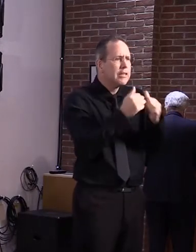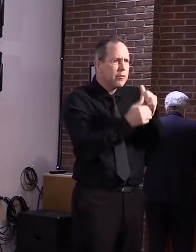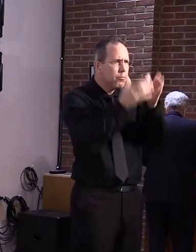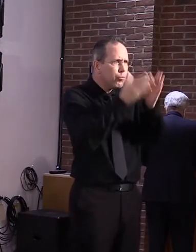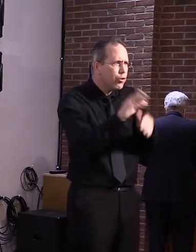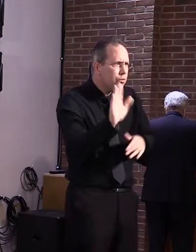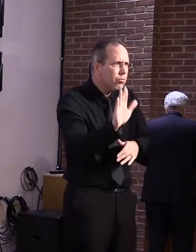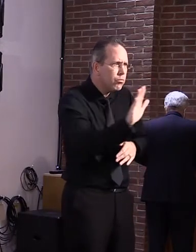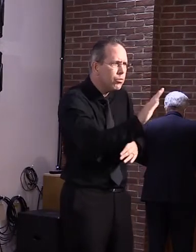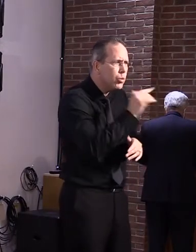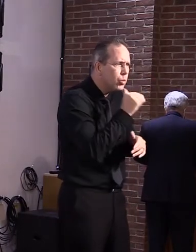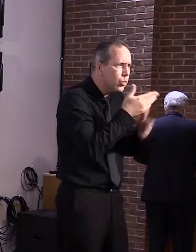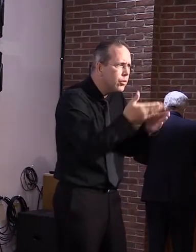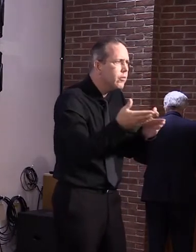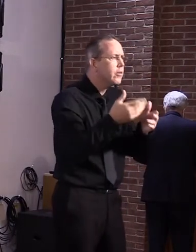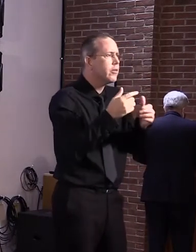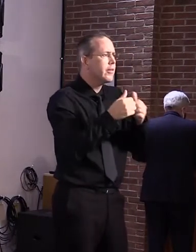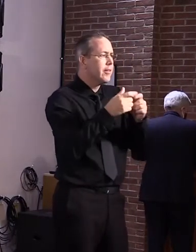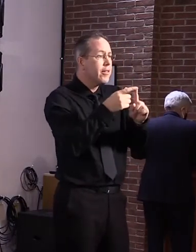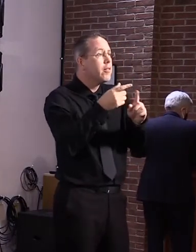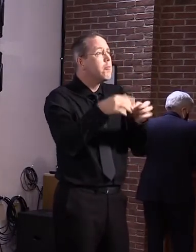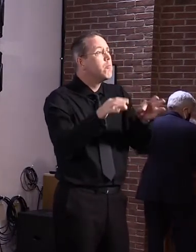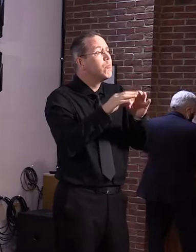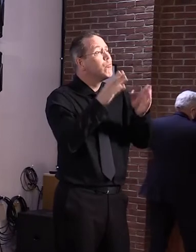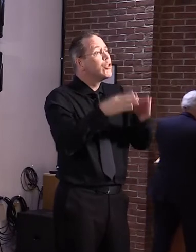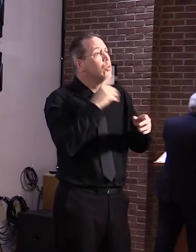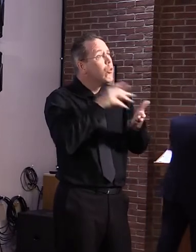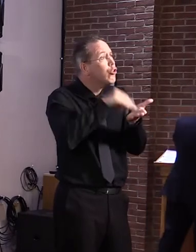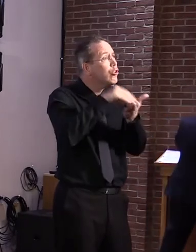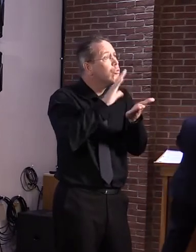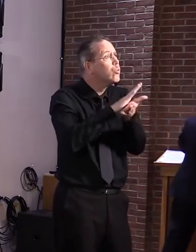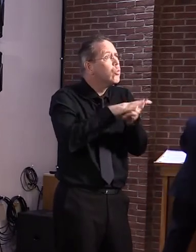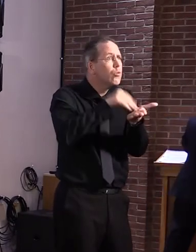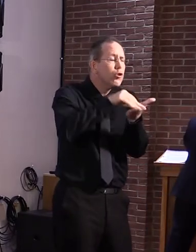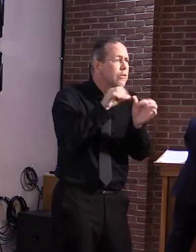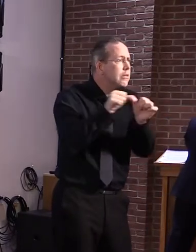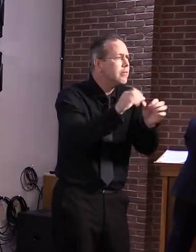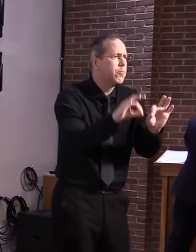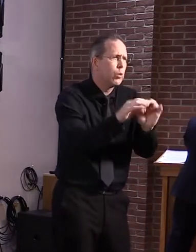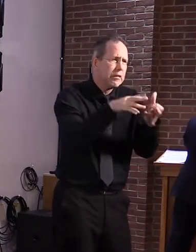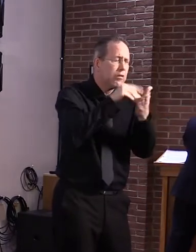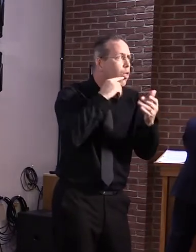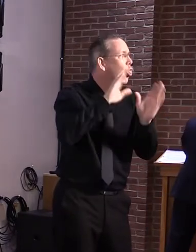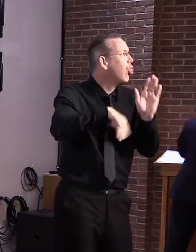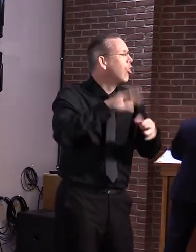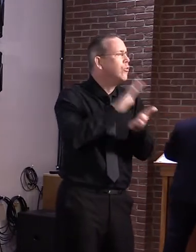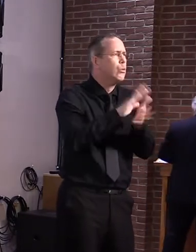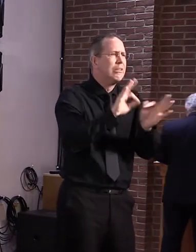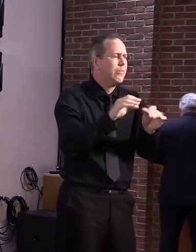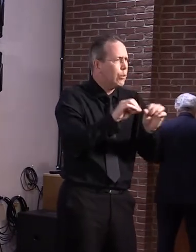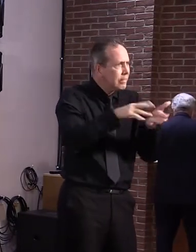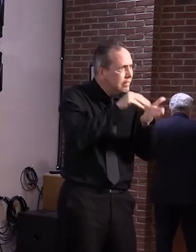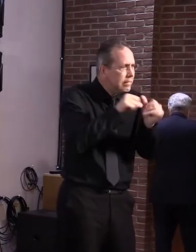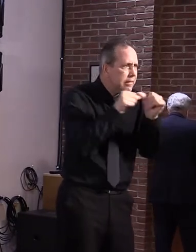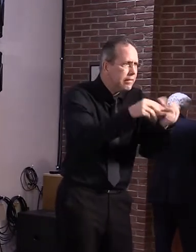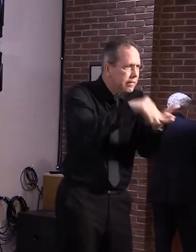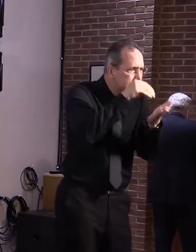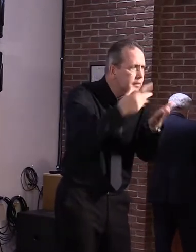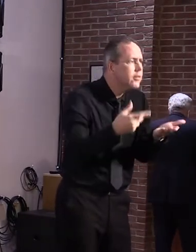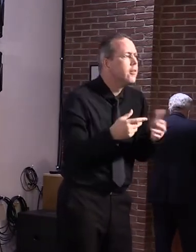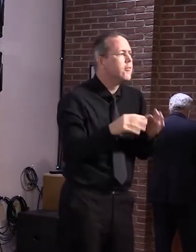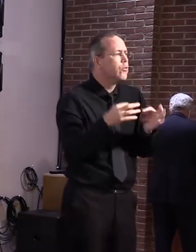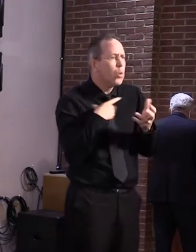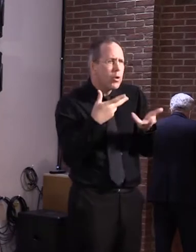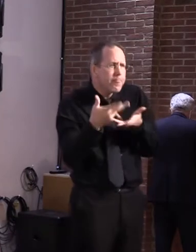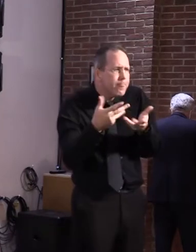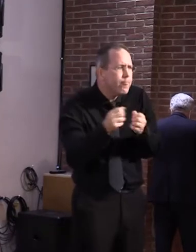planning process so early. And while in-person connections to teachers and classmates are especially important for our younger